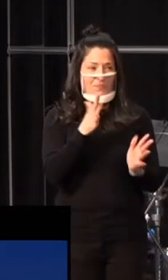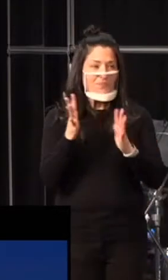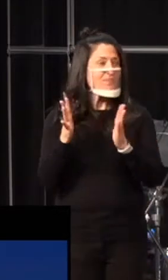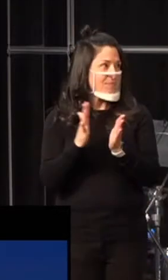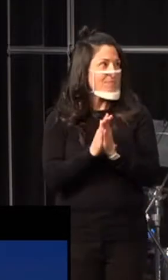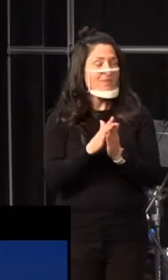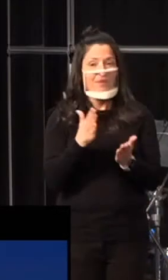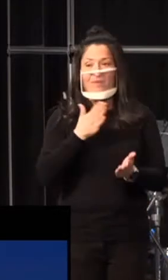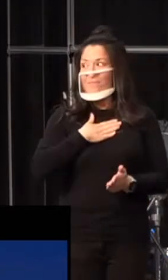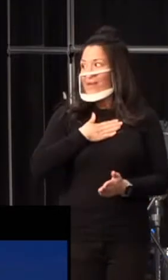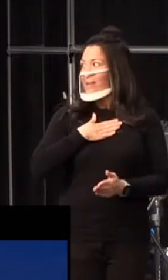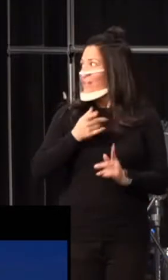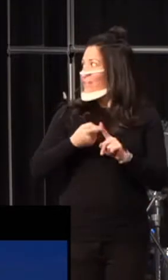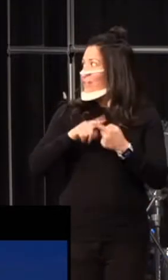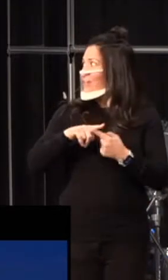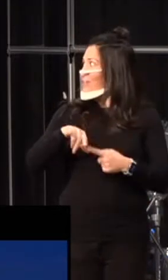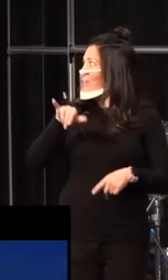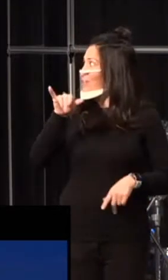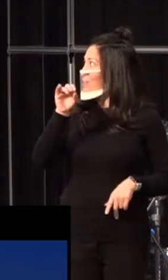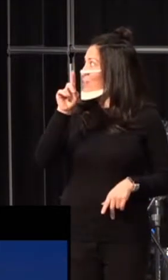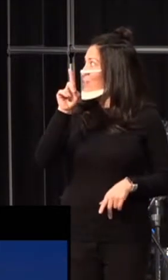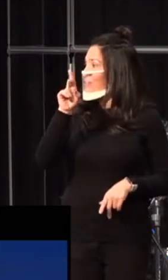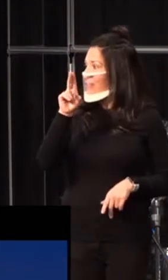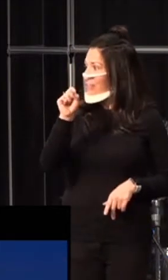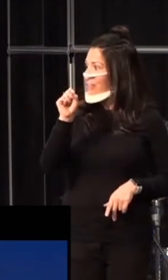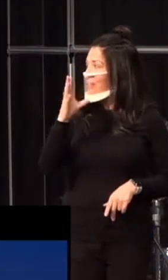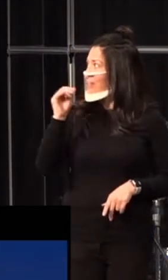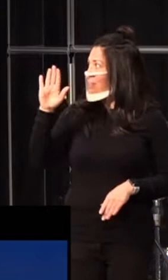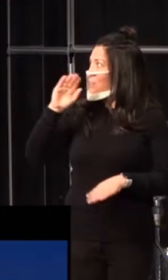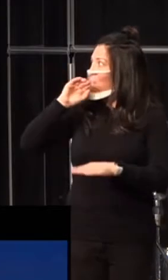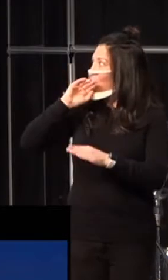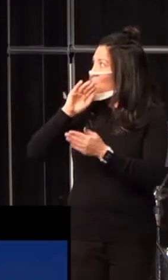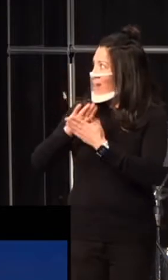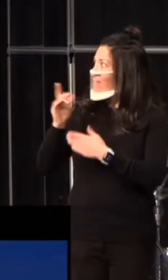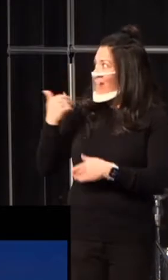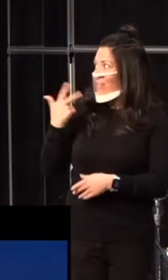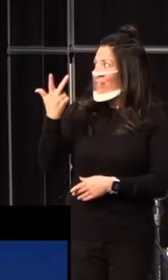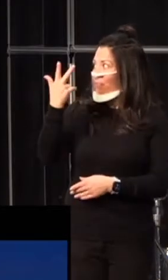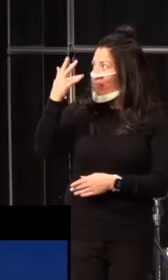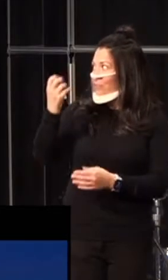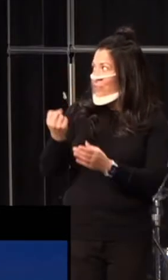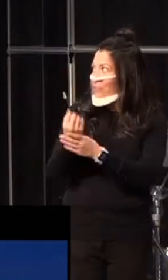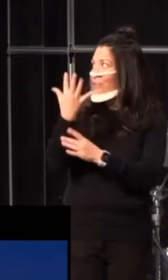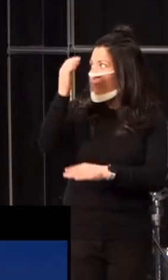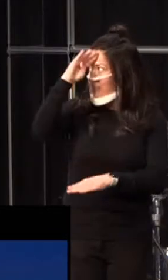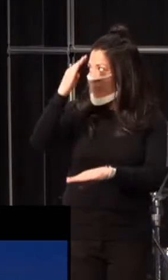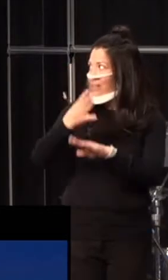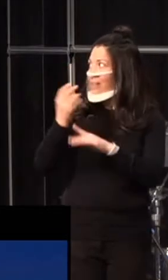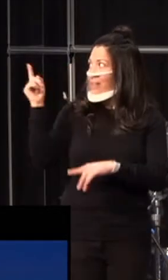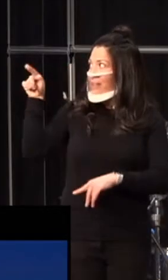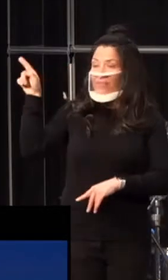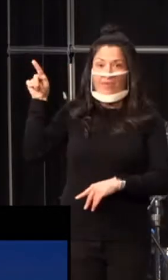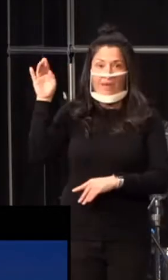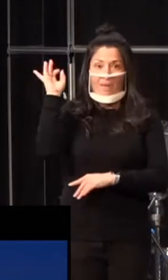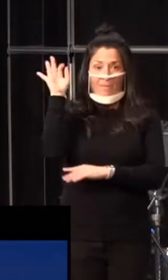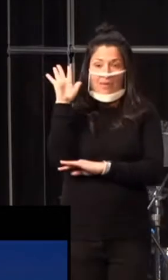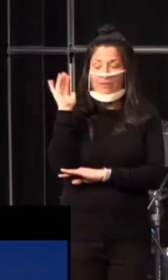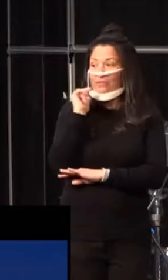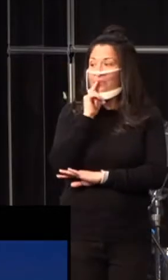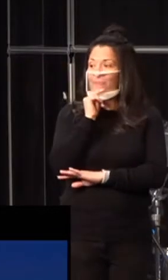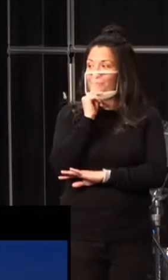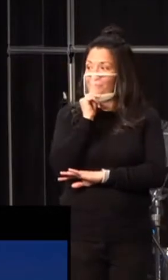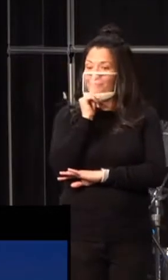So this is my friend Yotis and his wife Nopi. They have three grown sons. And they pastor the first evangelical